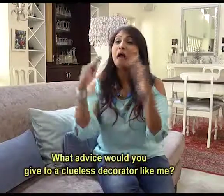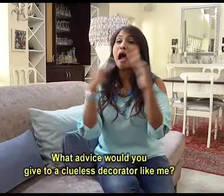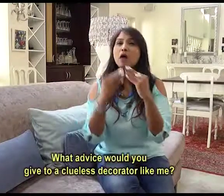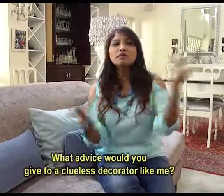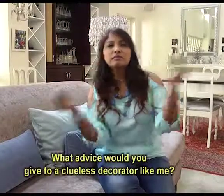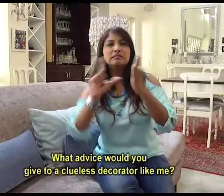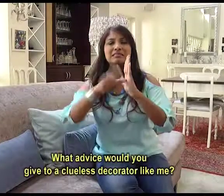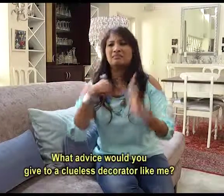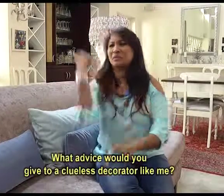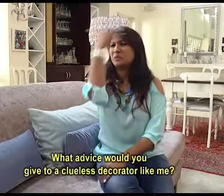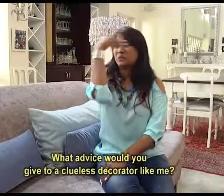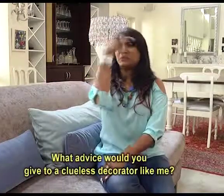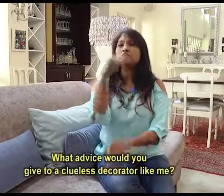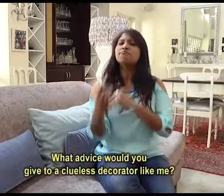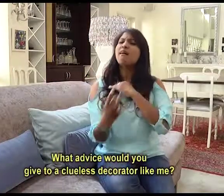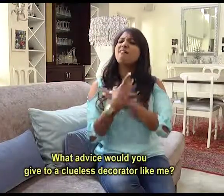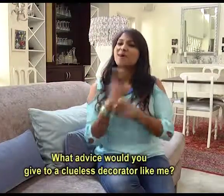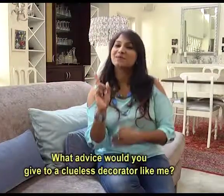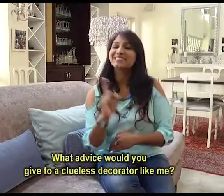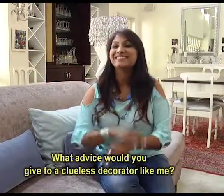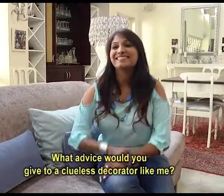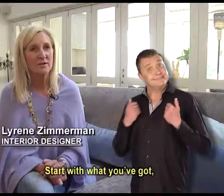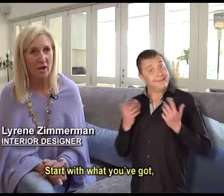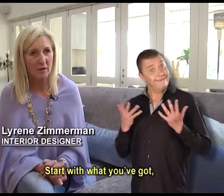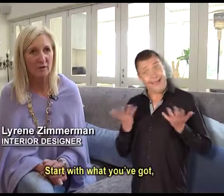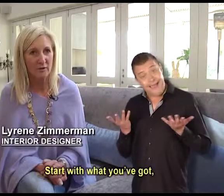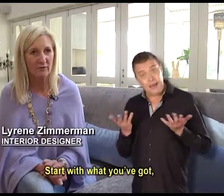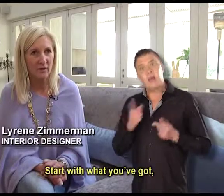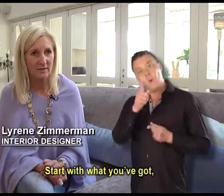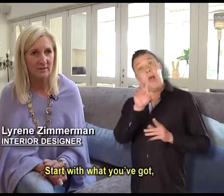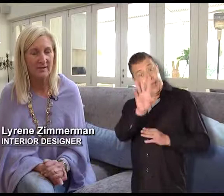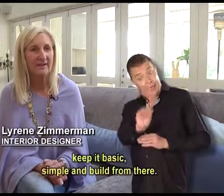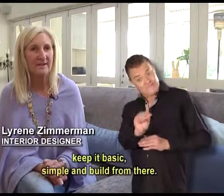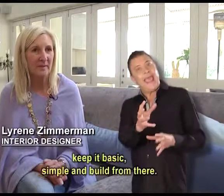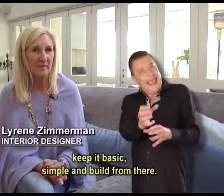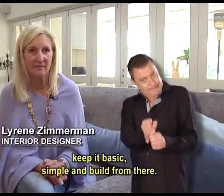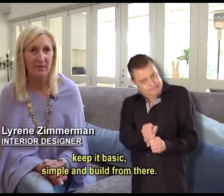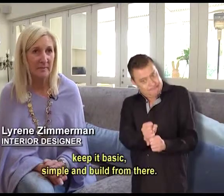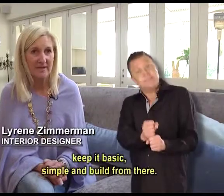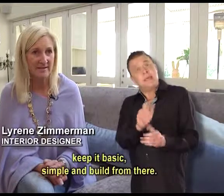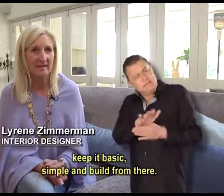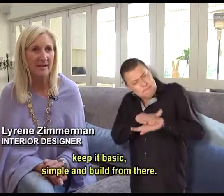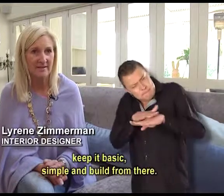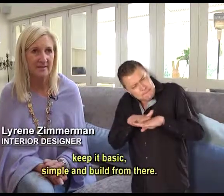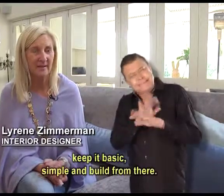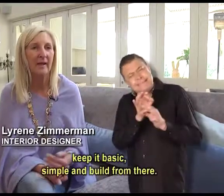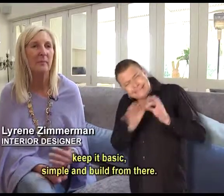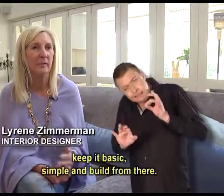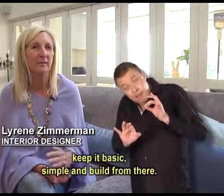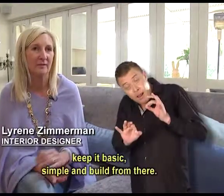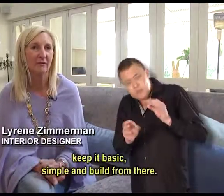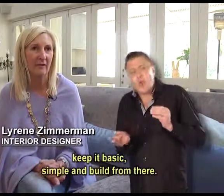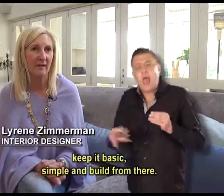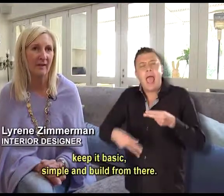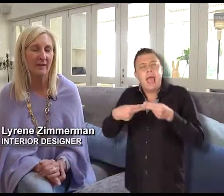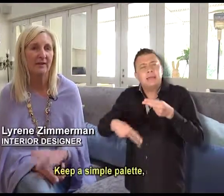What advice would you give to a clueless decorator like me? Start with what you've got, keep it very basic and simple, and